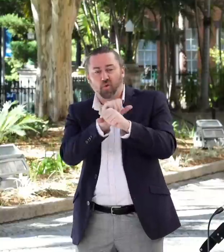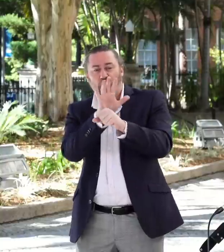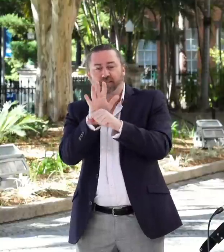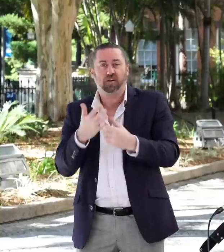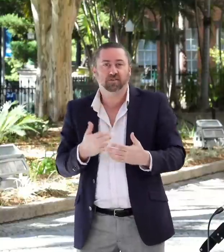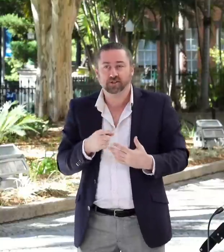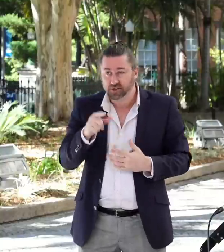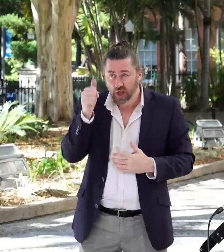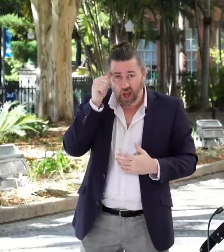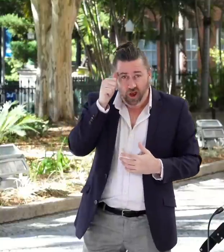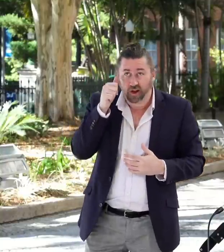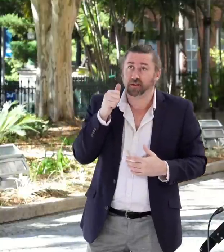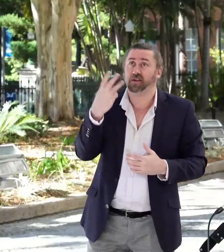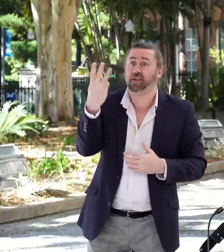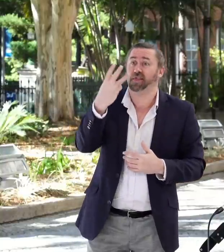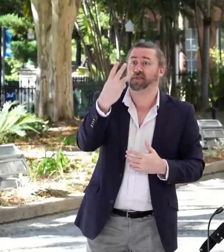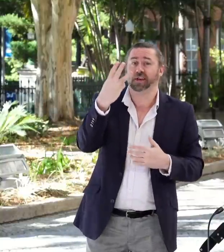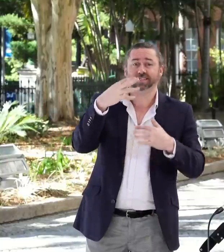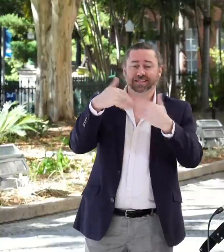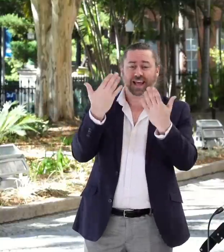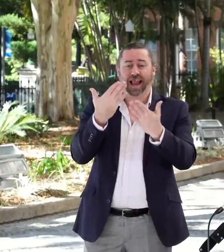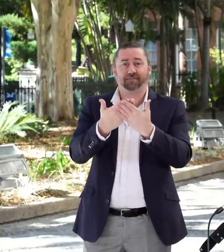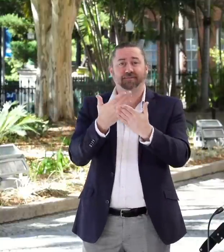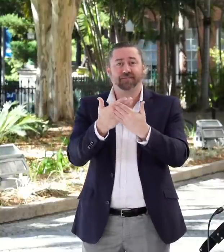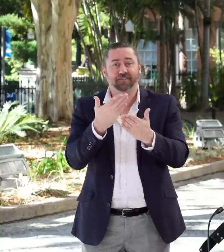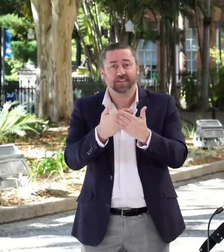got, 13 days more to go,